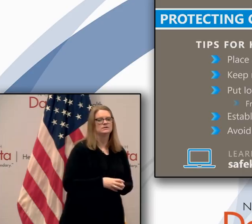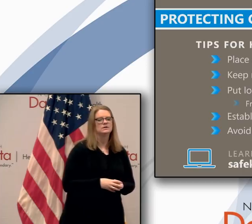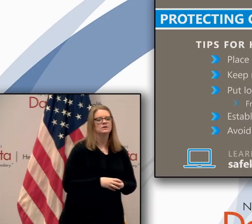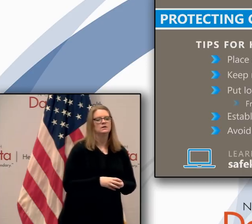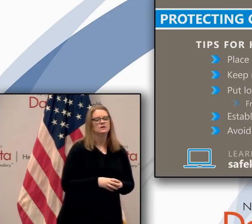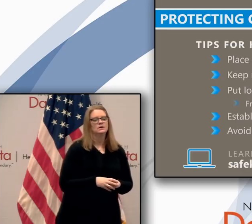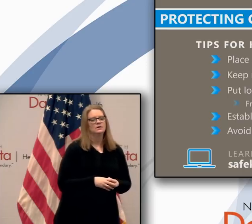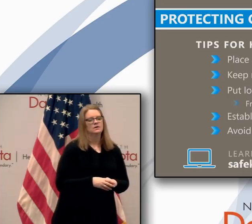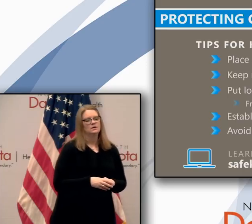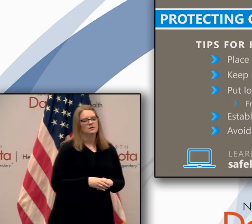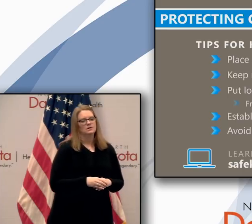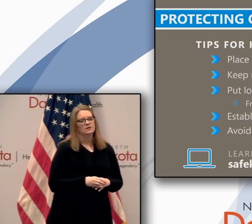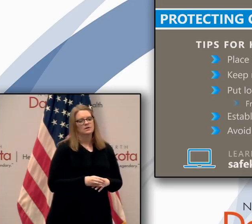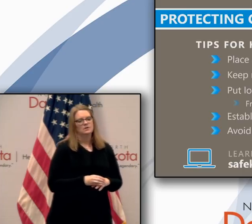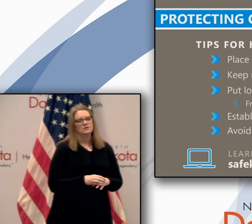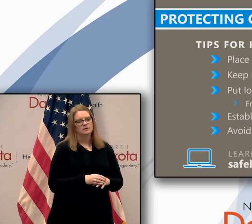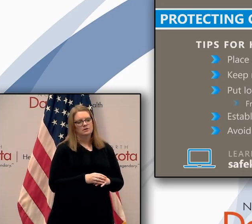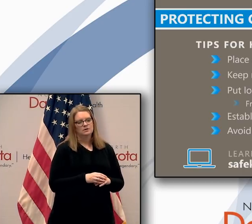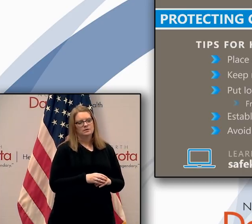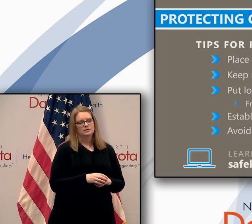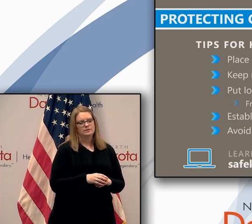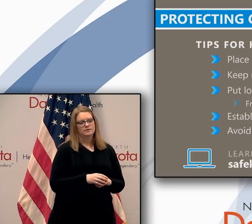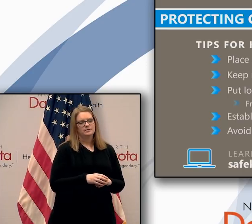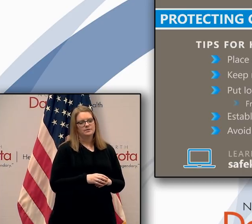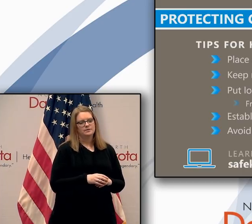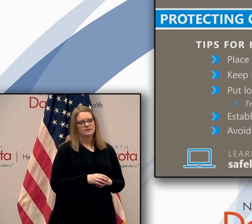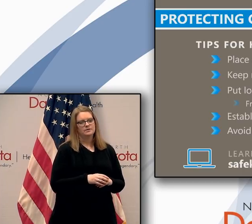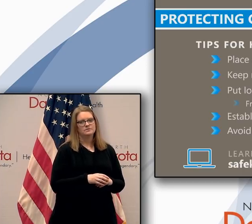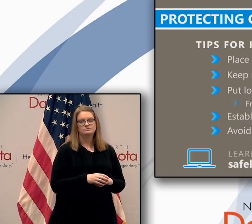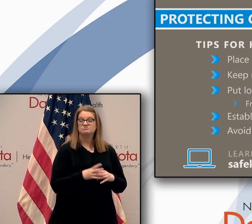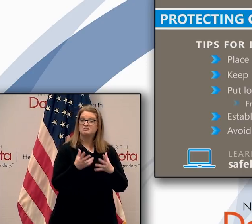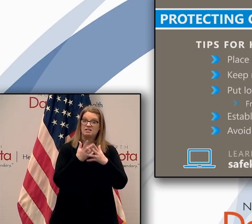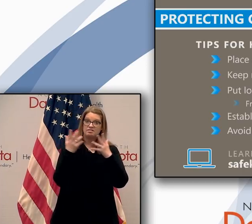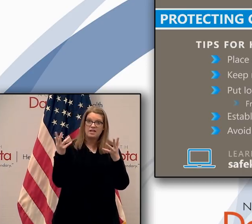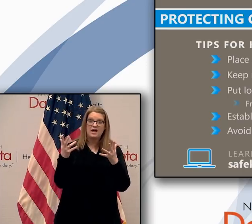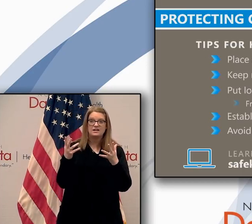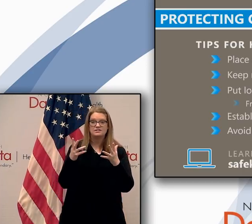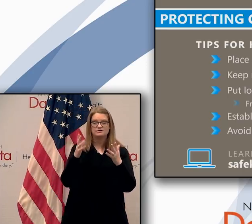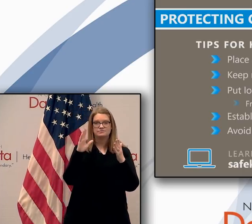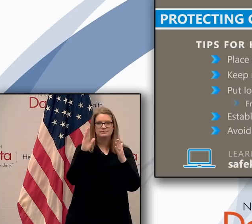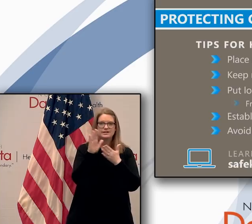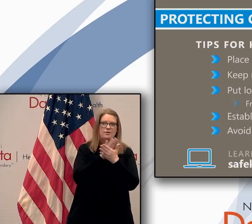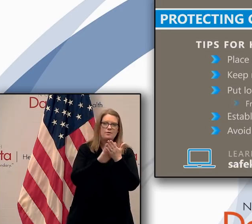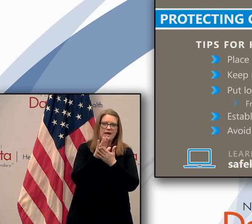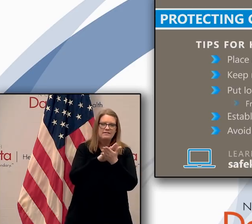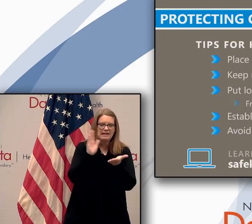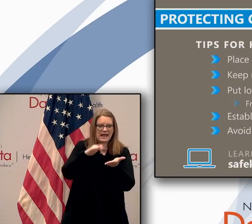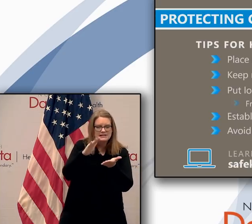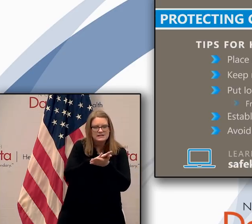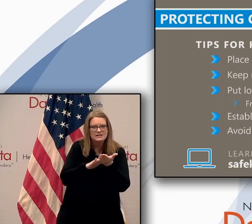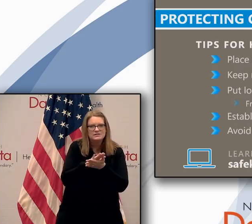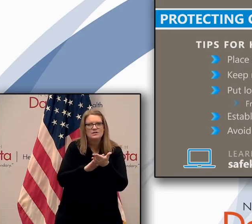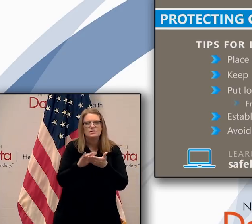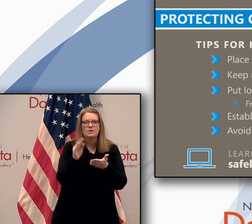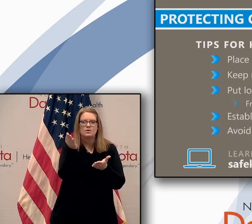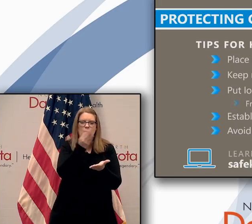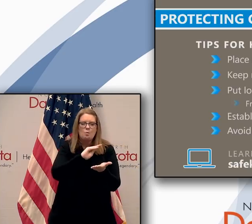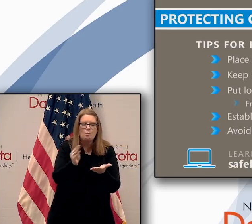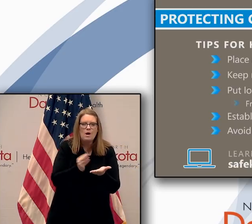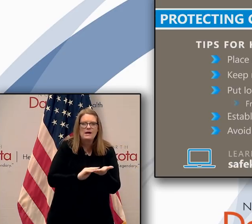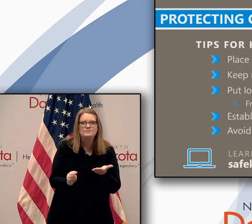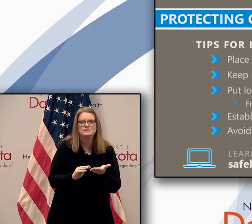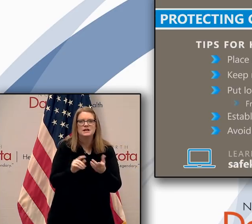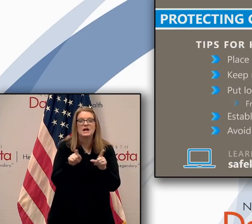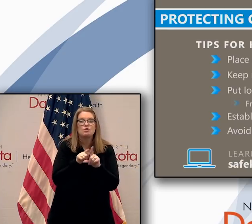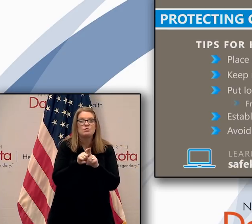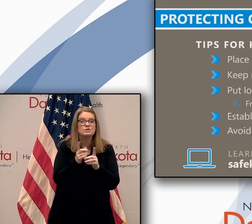Obviously, there are a lot of focus right now on hand sanitizers, disinfecting wipe, medications, and those things around the house. These